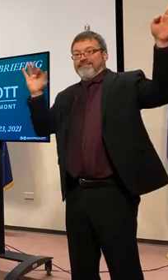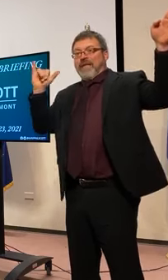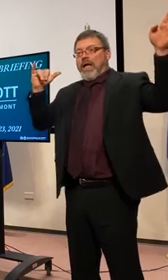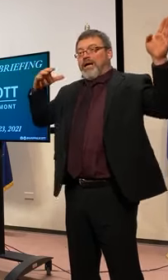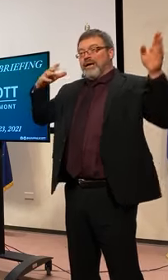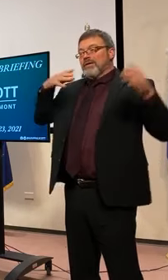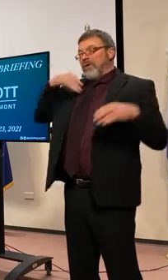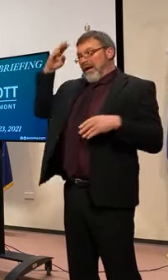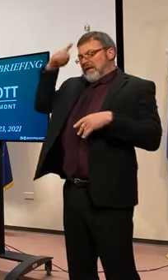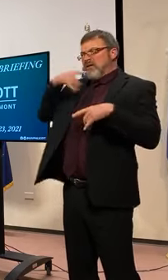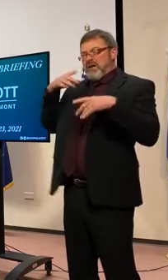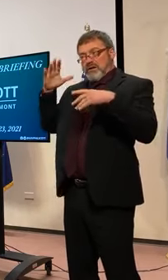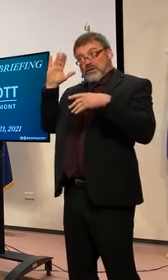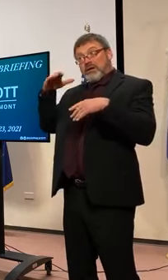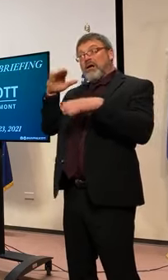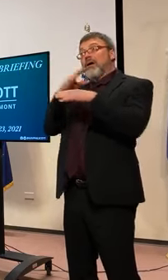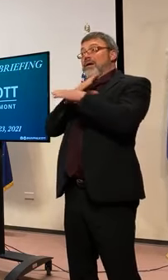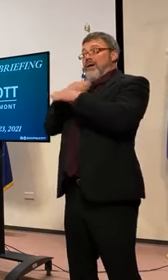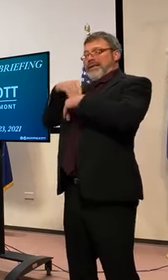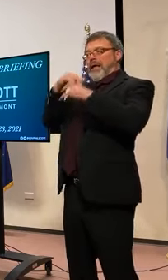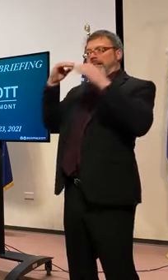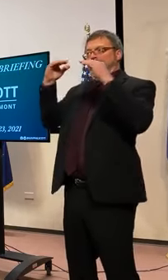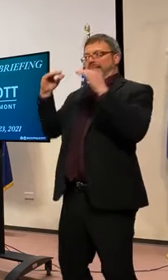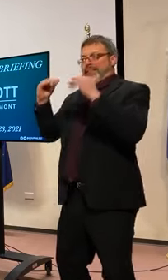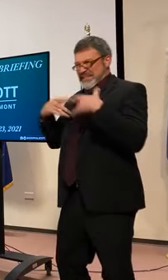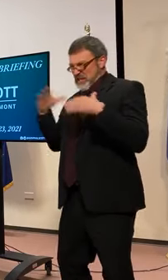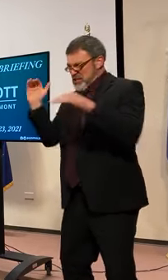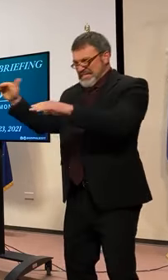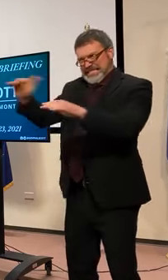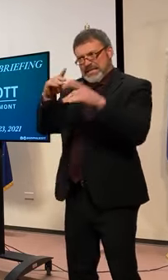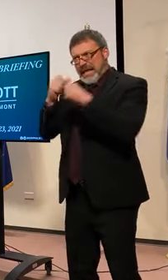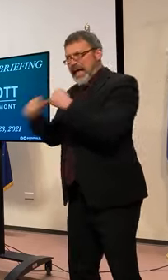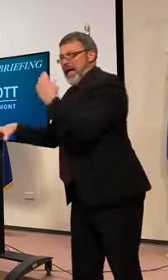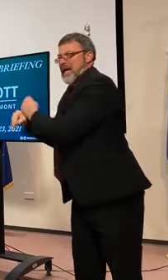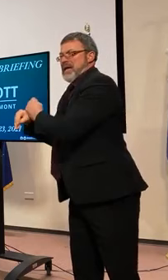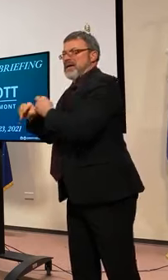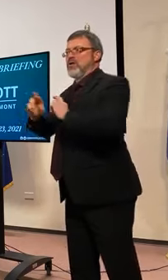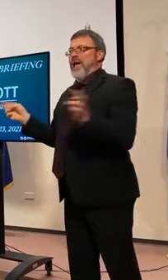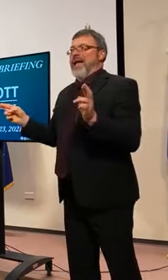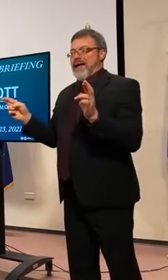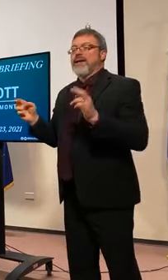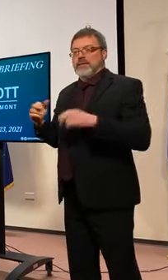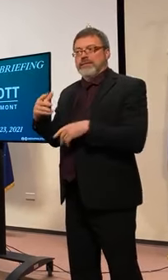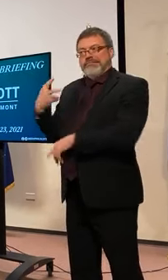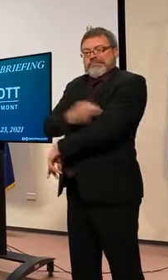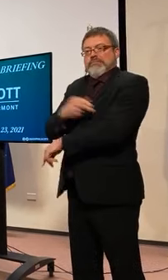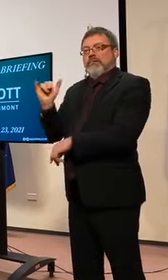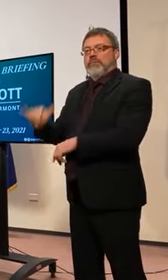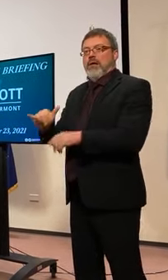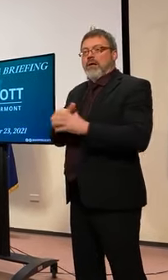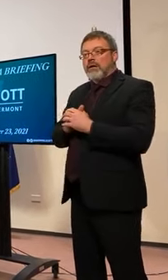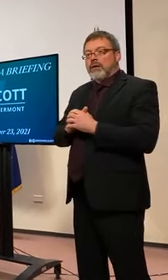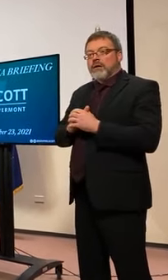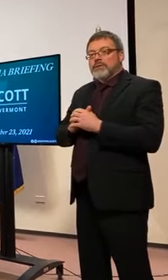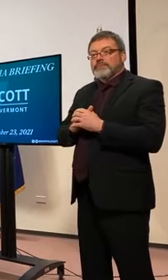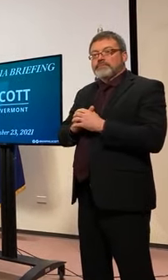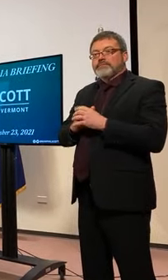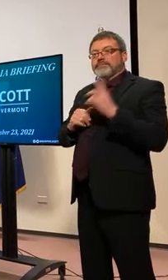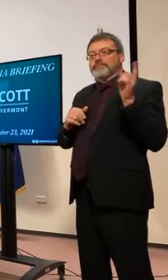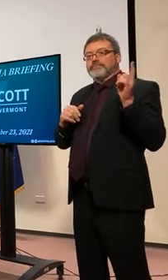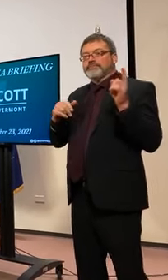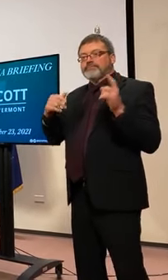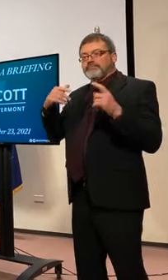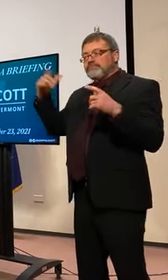He pointed to a study in Israel that suggested that protection for those who got boosted is 11-fold higher against